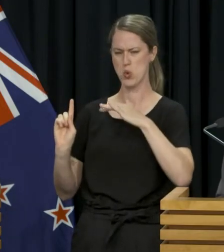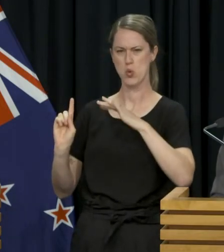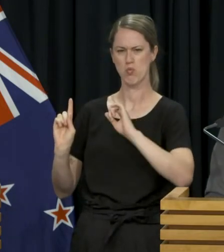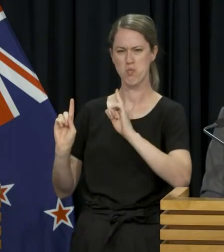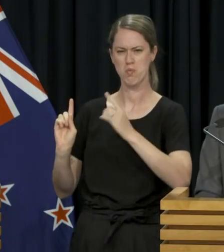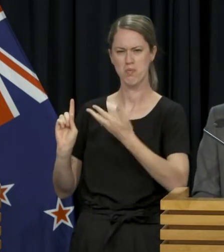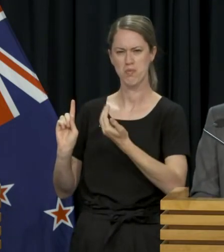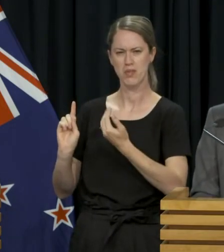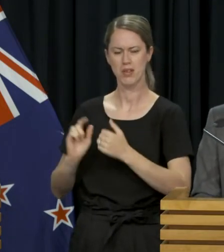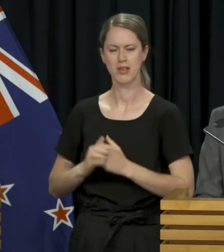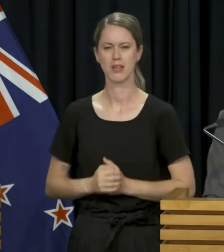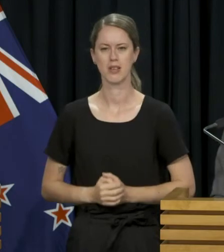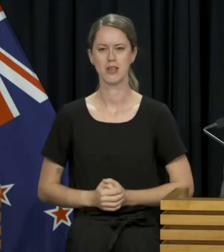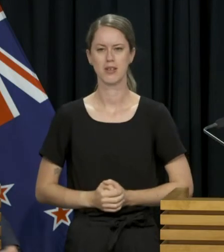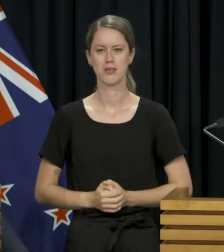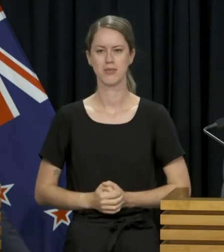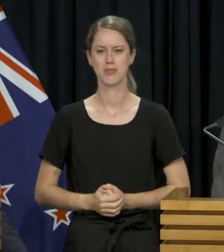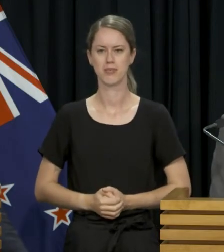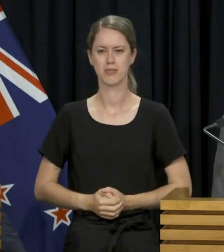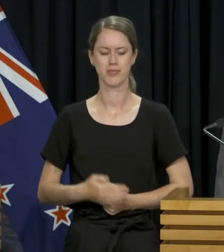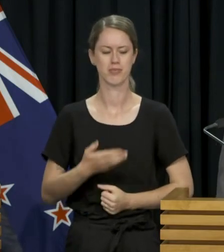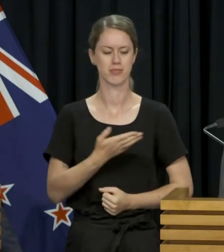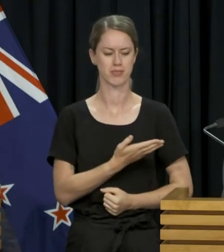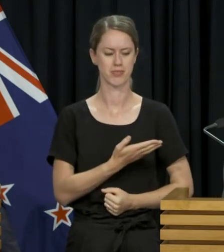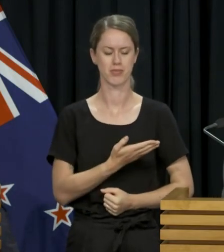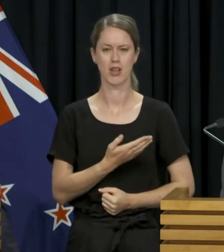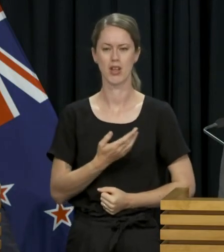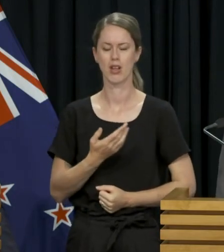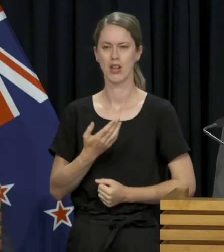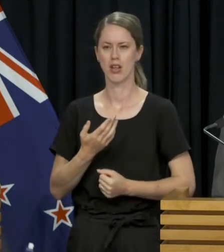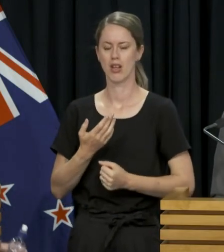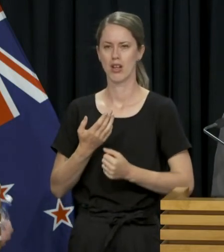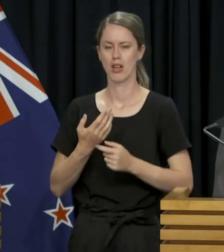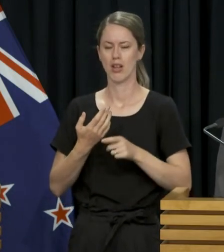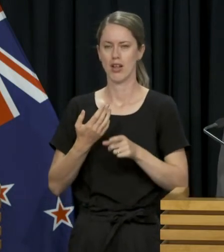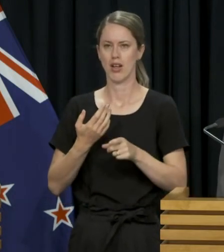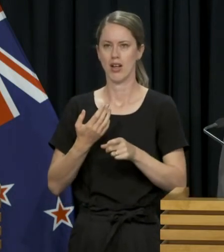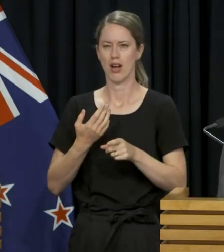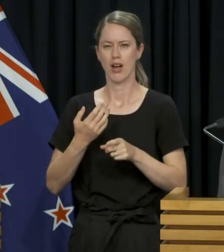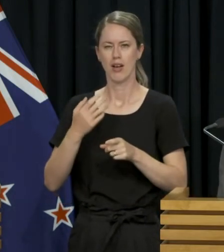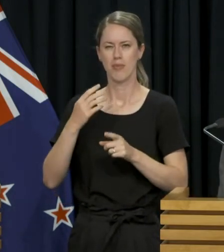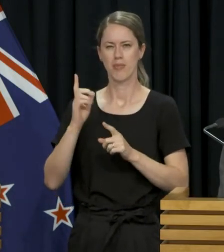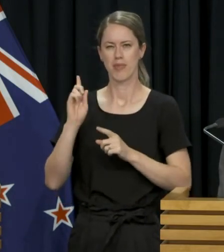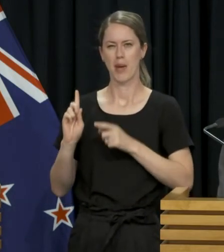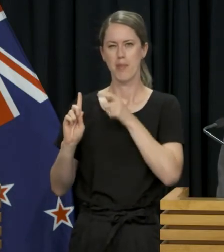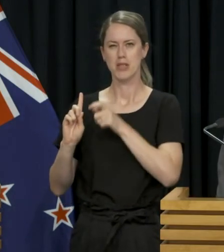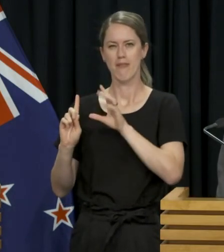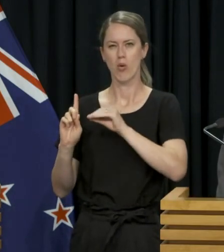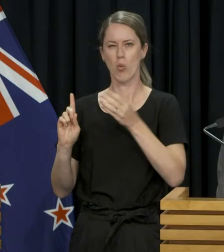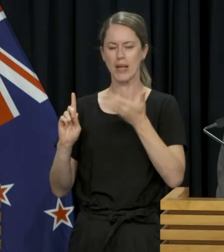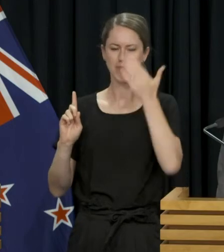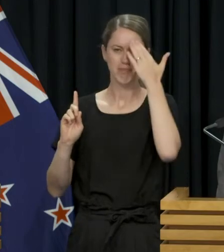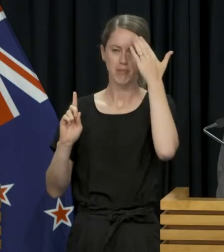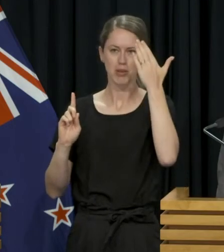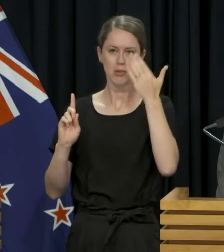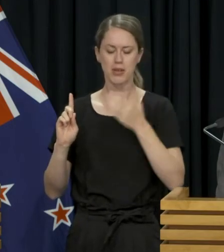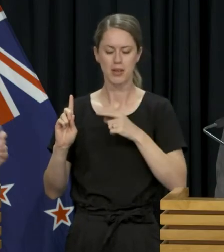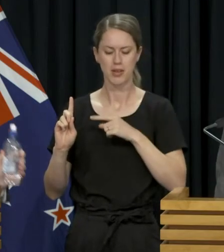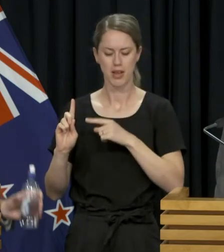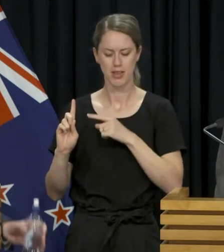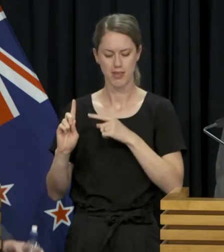the only aspects of this case that I can recall is, and I don't recall where they came from, they were